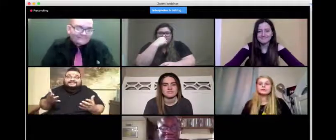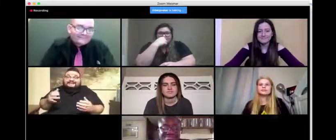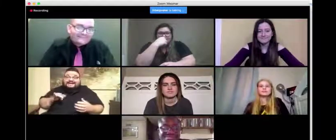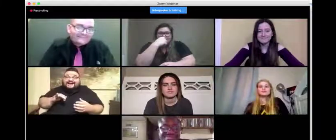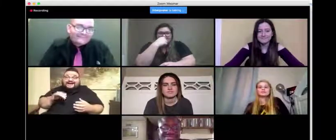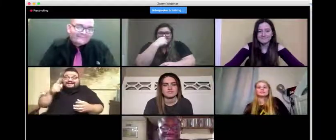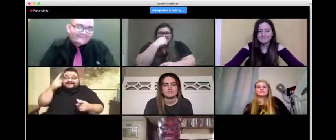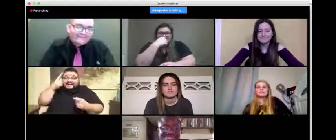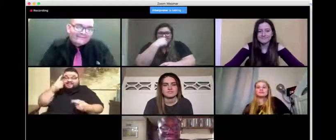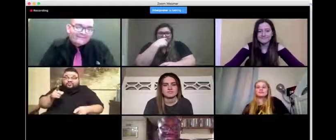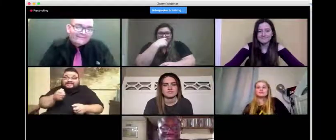totally.